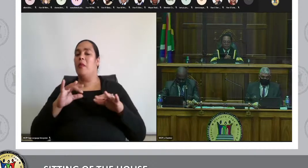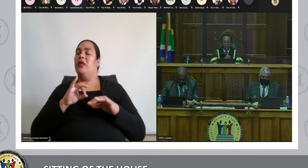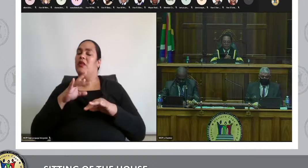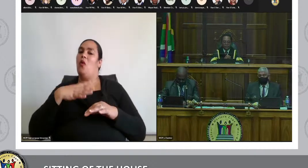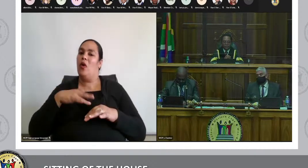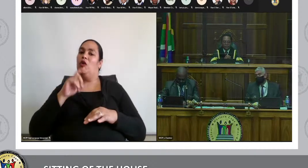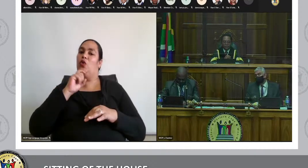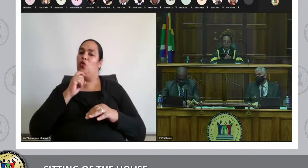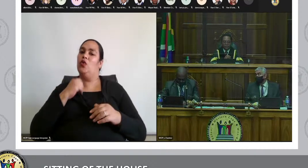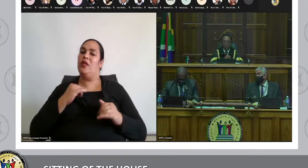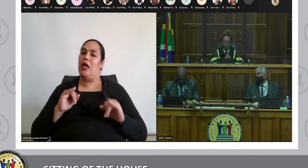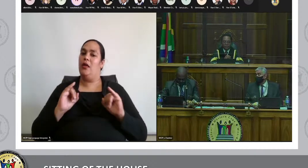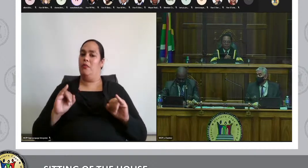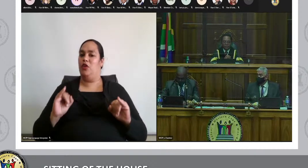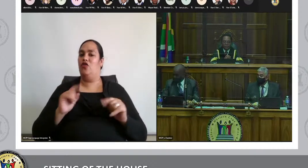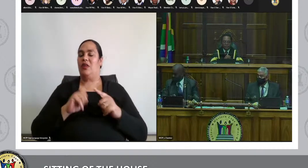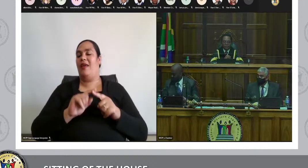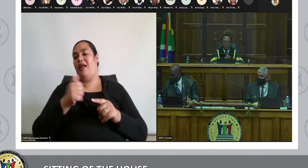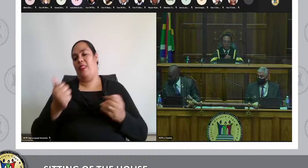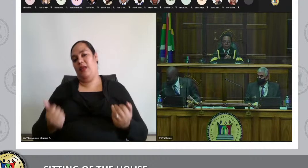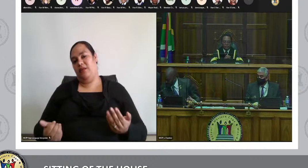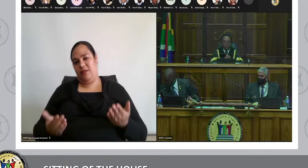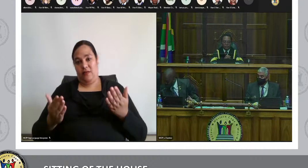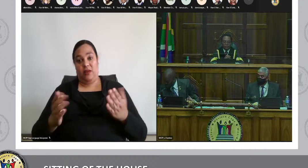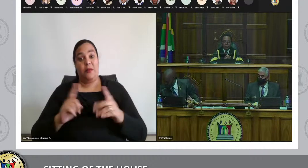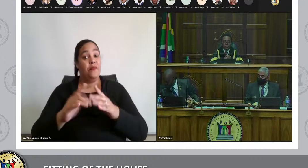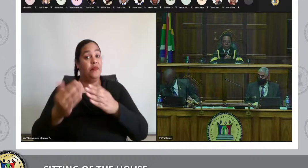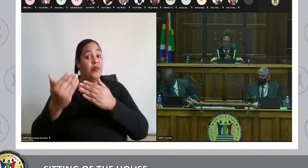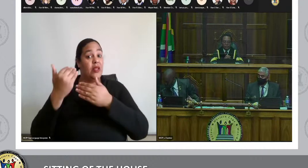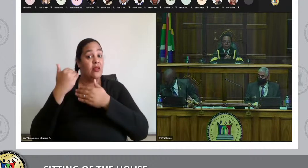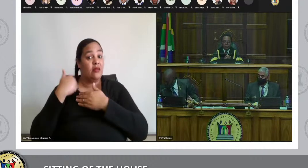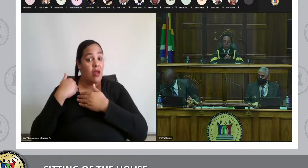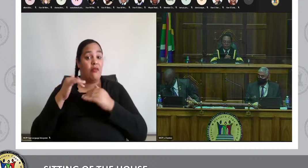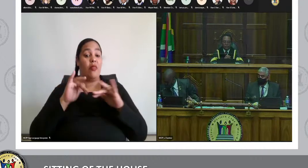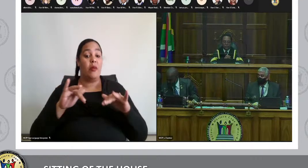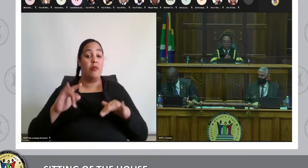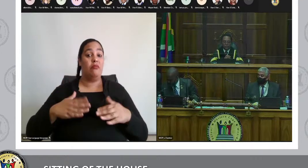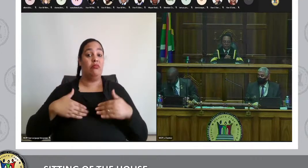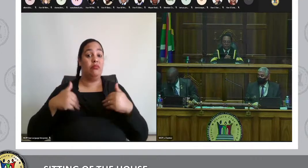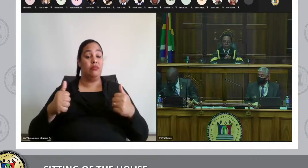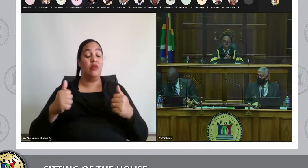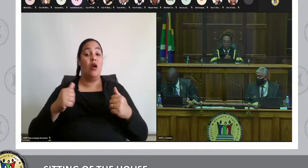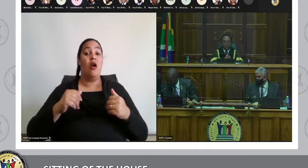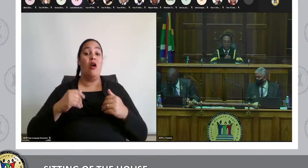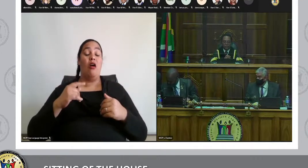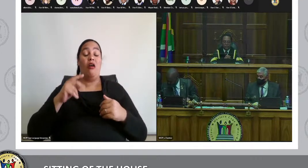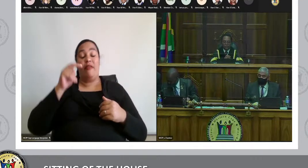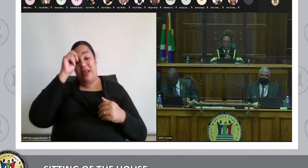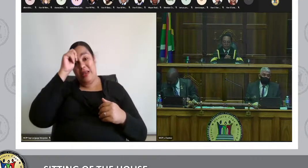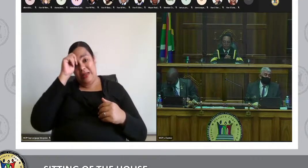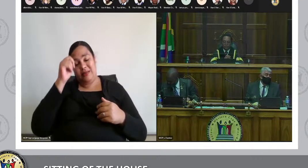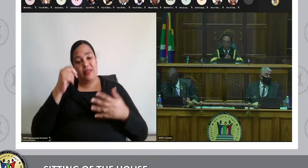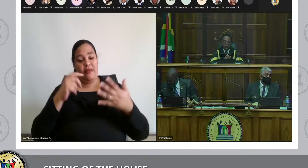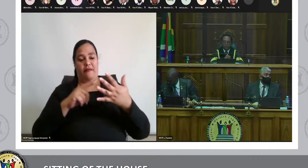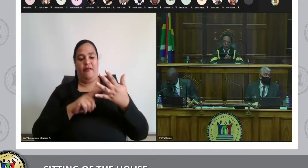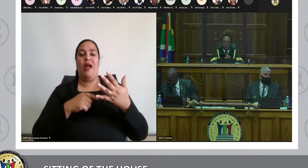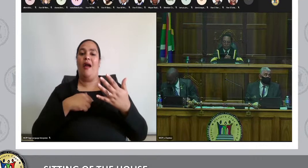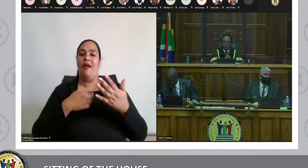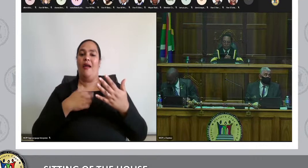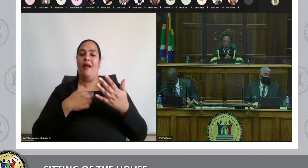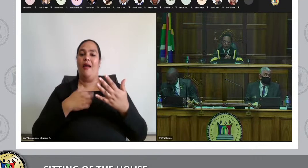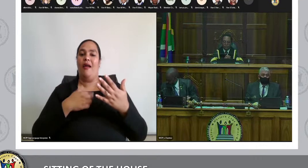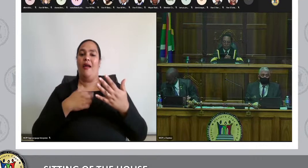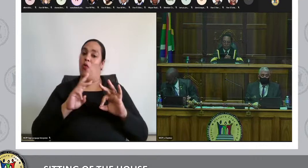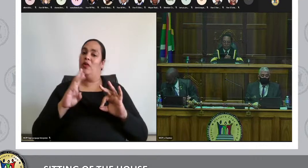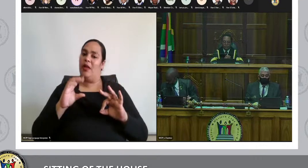our emergency and all other services. Safeguard and protect the well-being of healthcare workers is the 5th one. I can confirm that the Western Cape